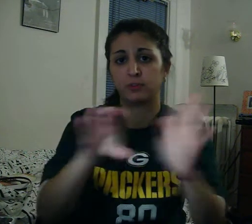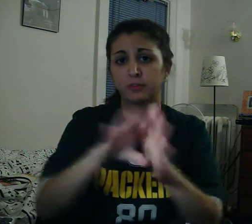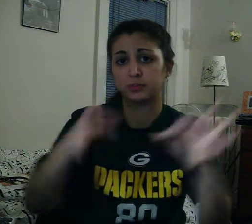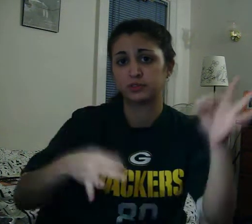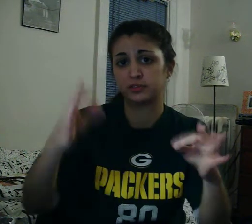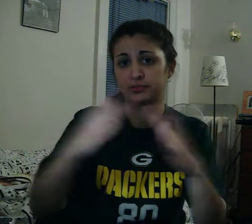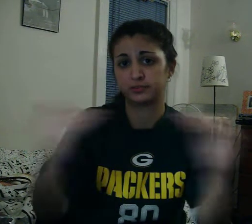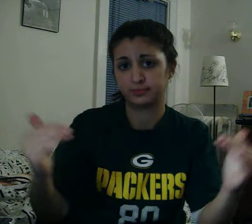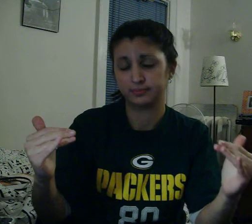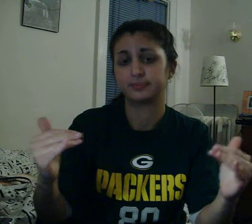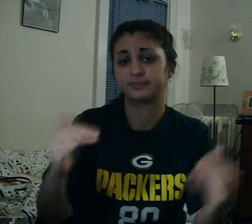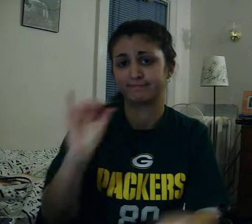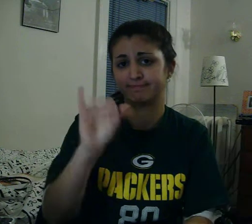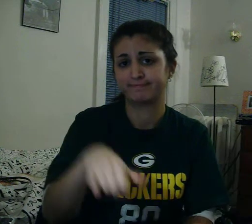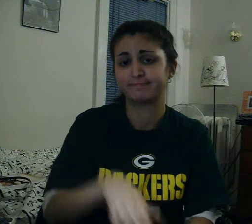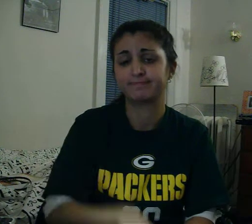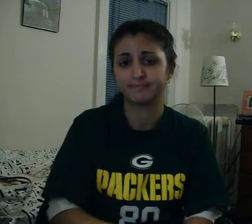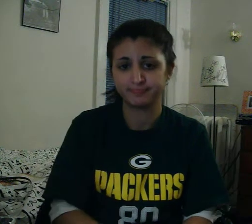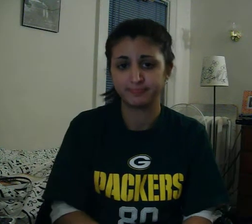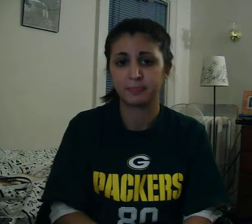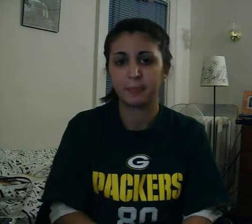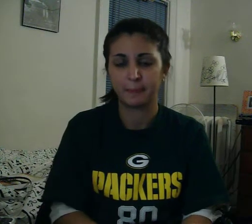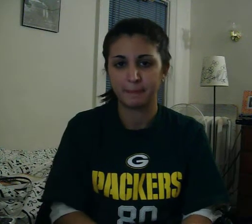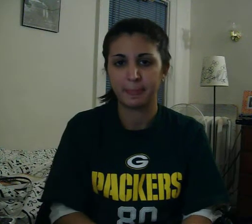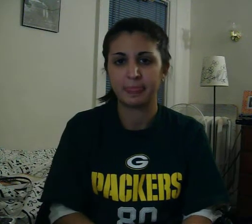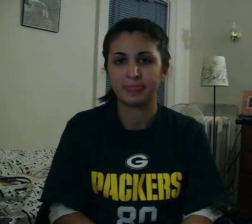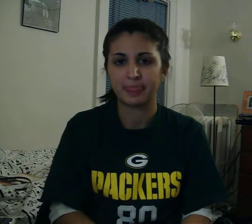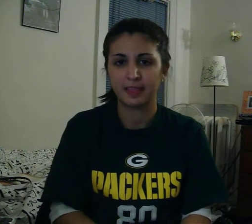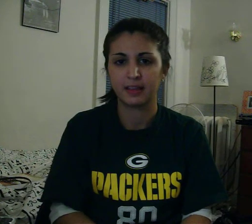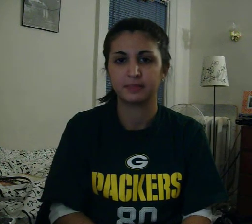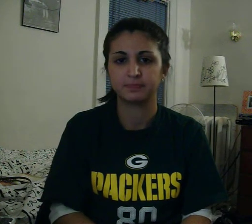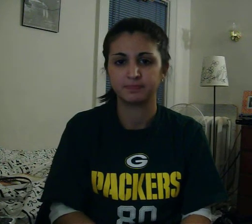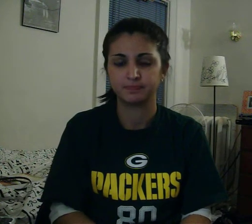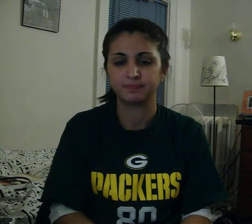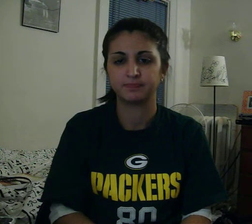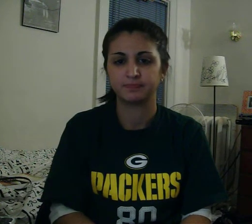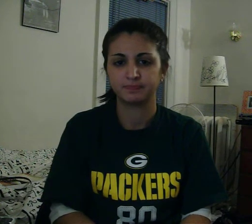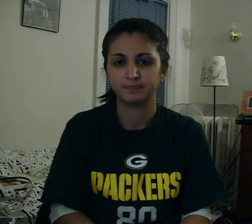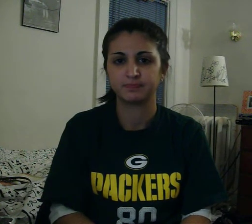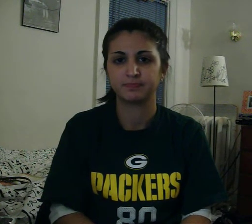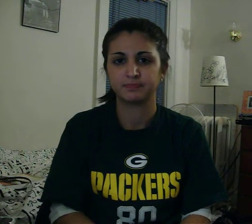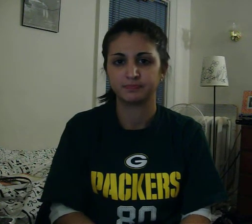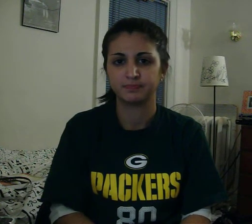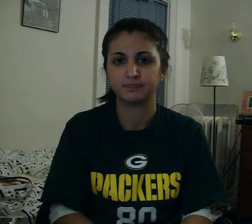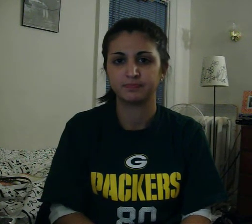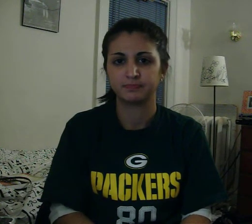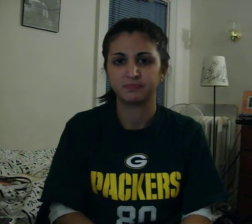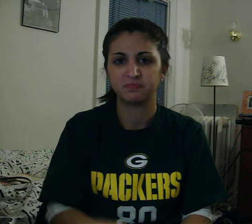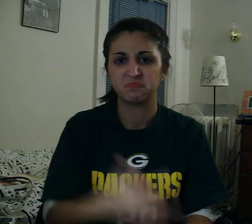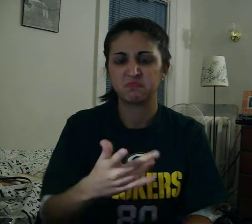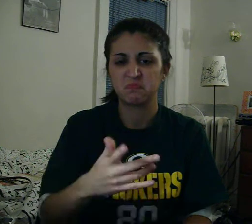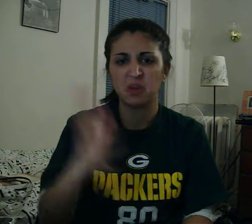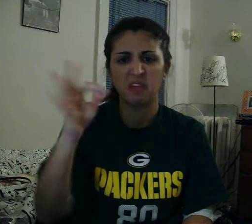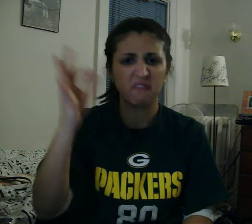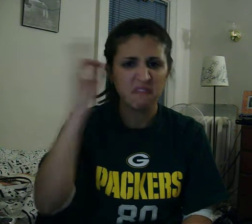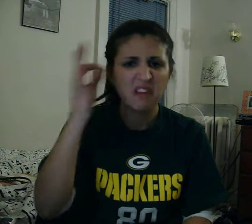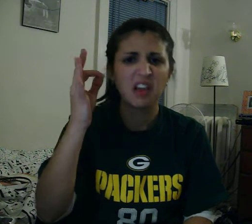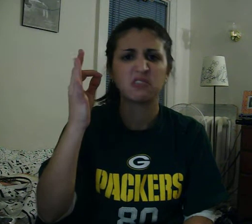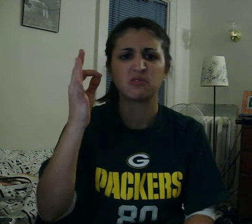I said earlier, they vary depending on the county, state, and also the federal level. As you know, there are